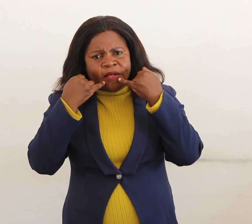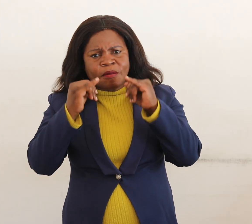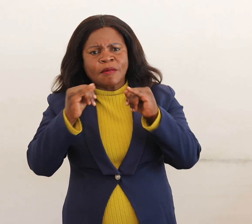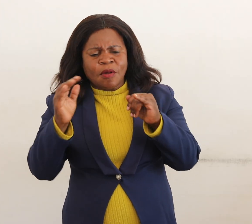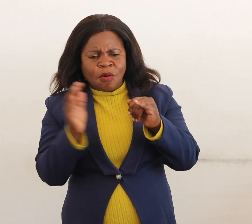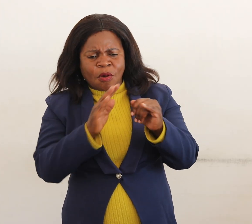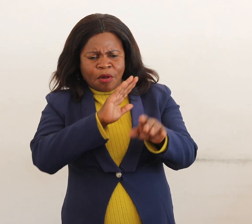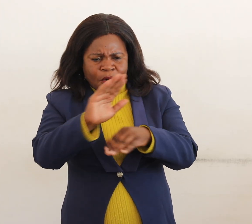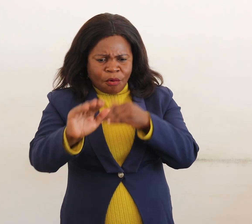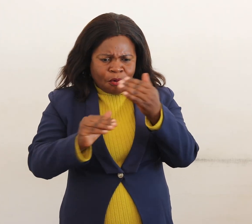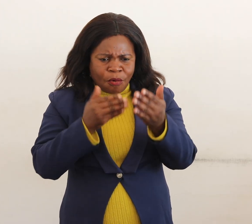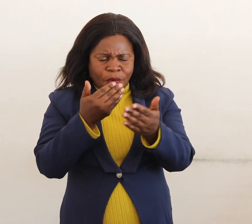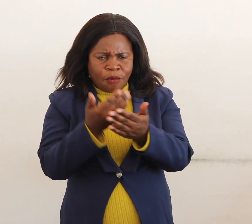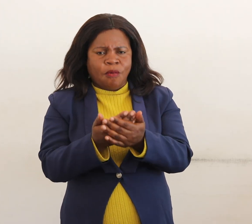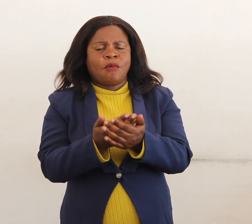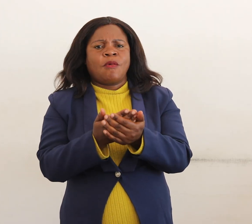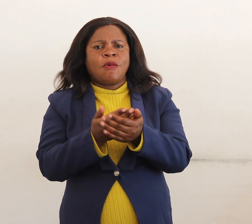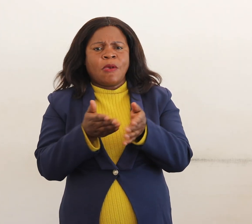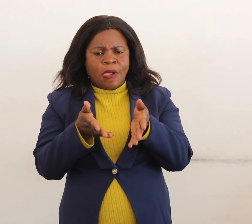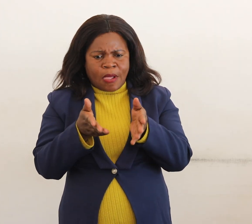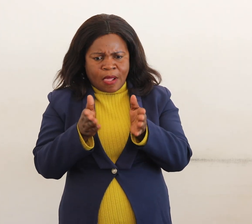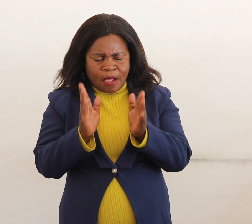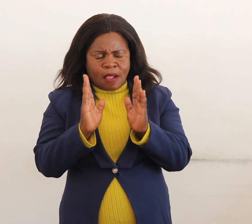all validly nominated